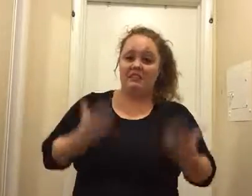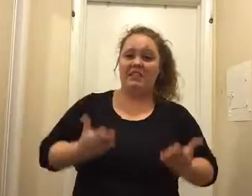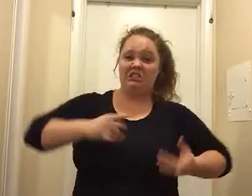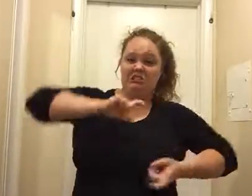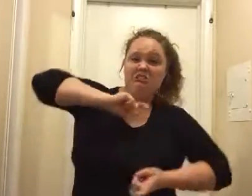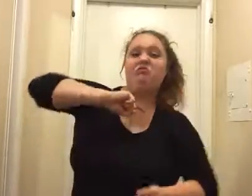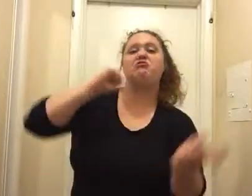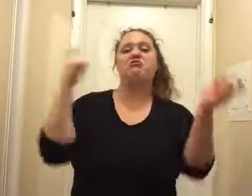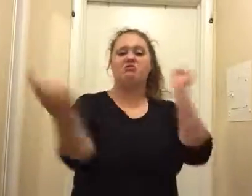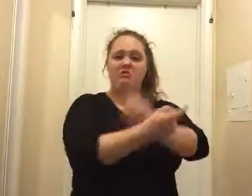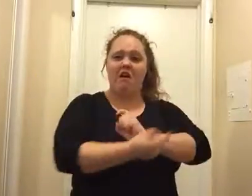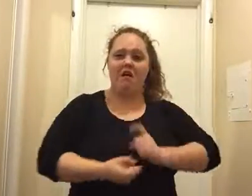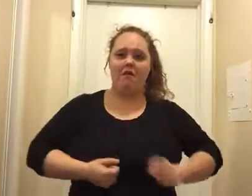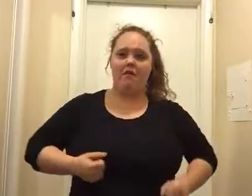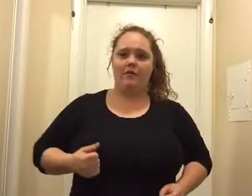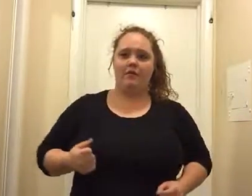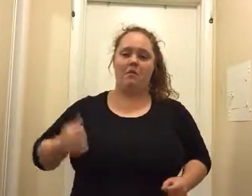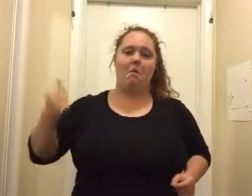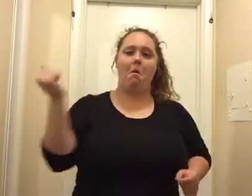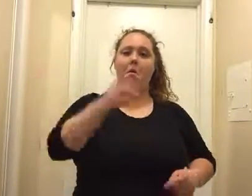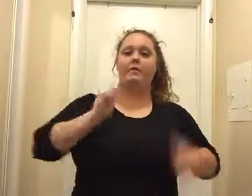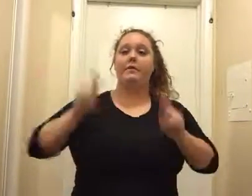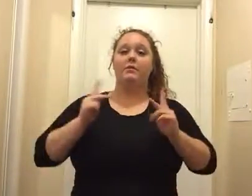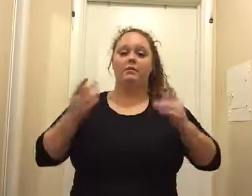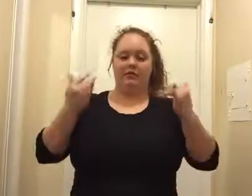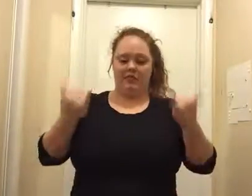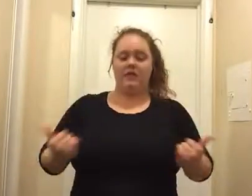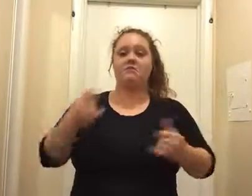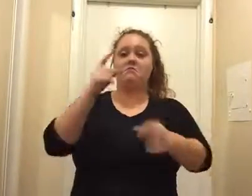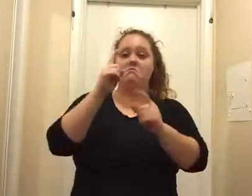your moment. It belongs to you.